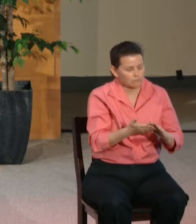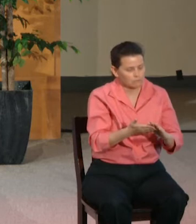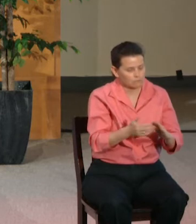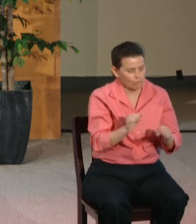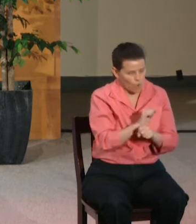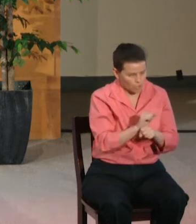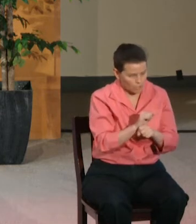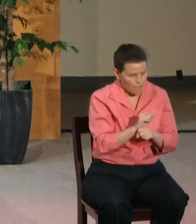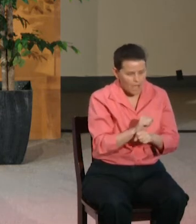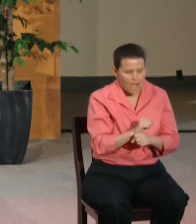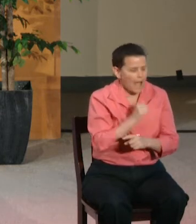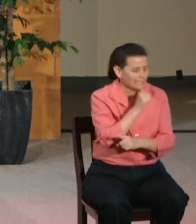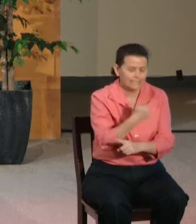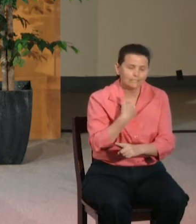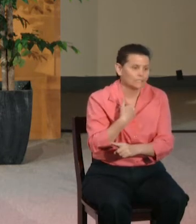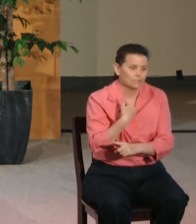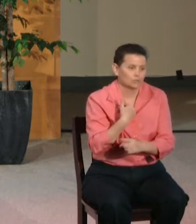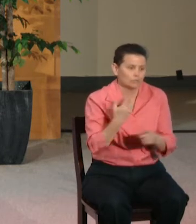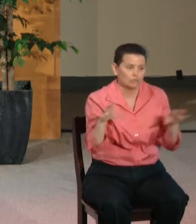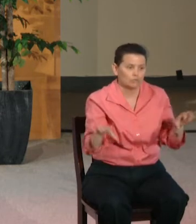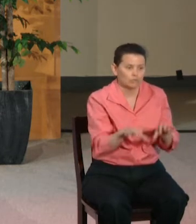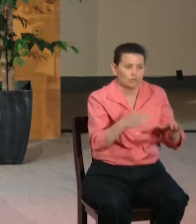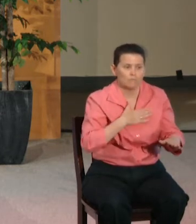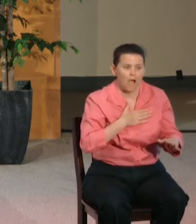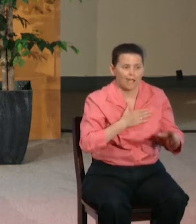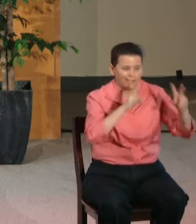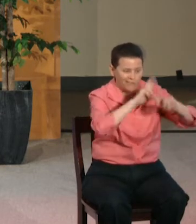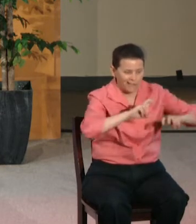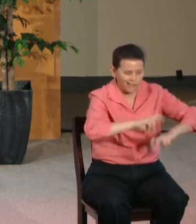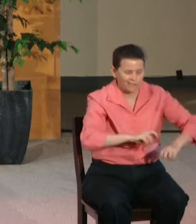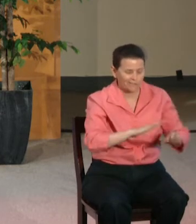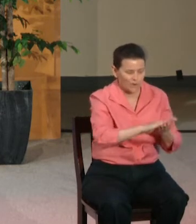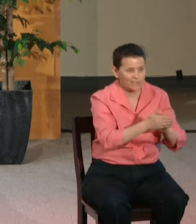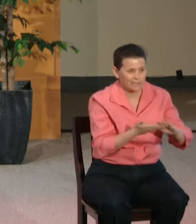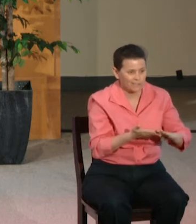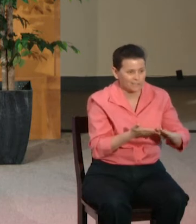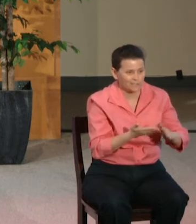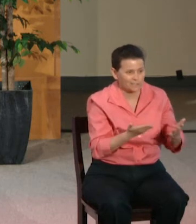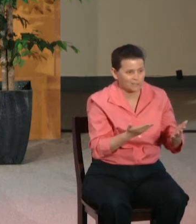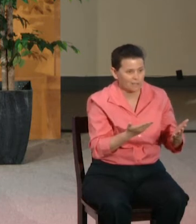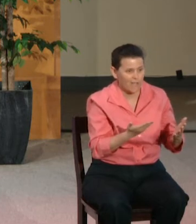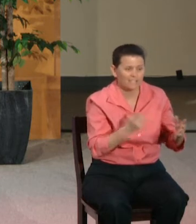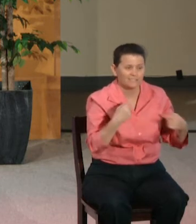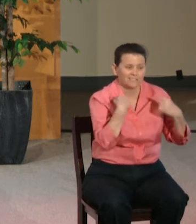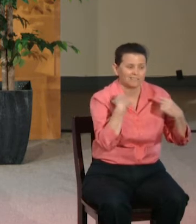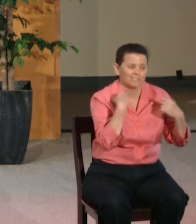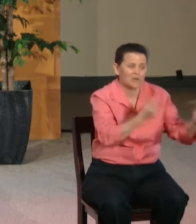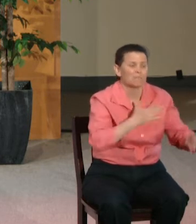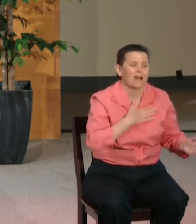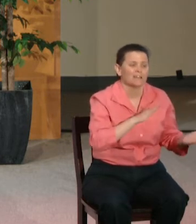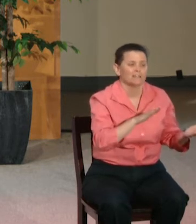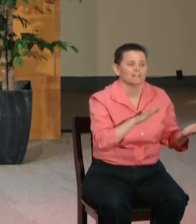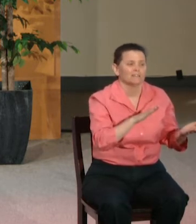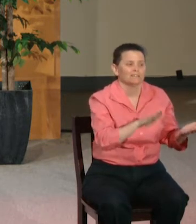forgiveness work with my dad till after he was dead. And so I had to do that on my own. And writing that song, Strawberry Moon, was a big part of that process. I'm going to